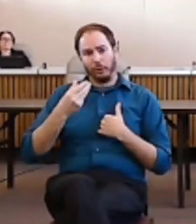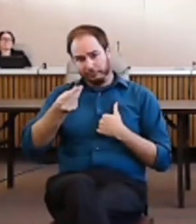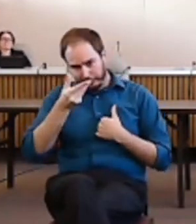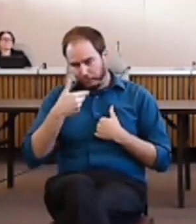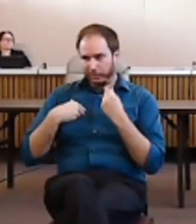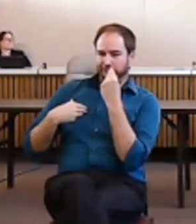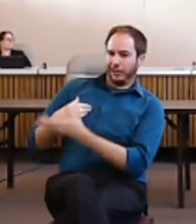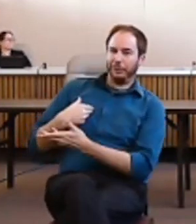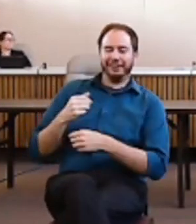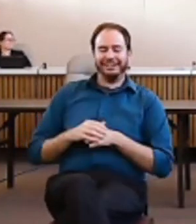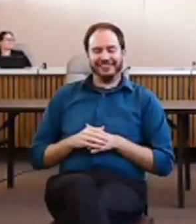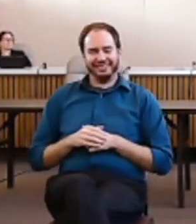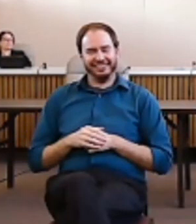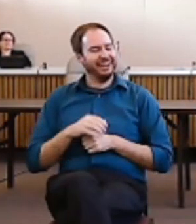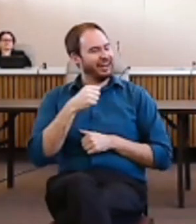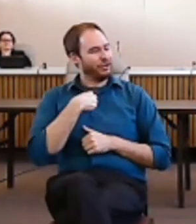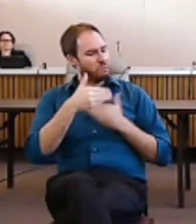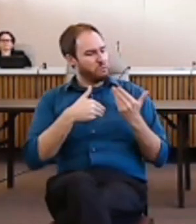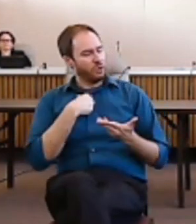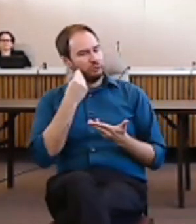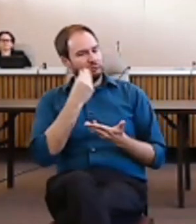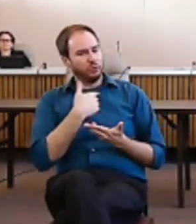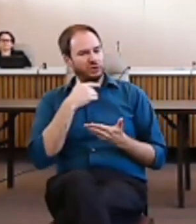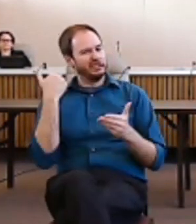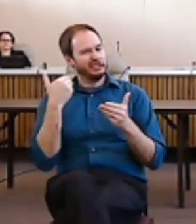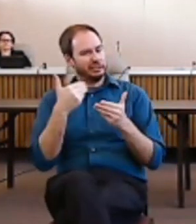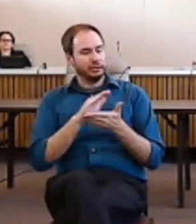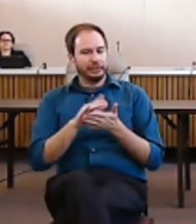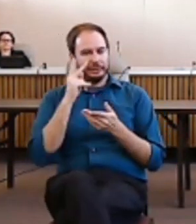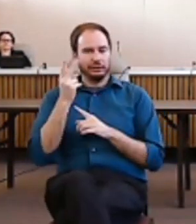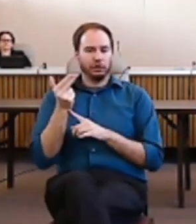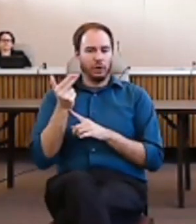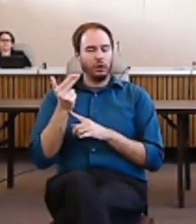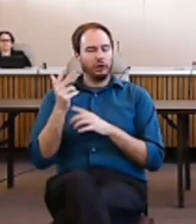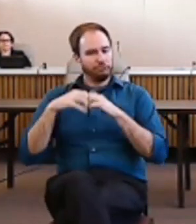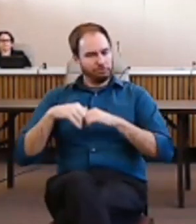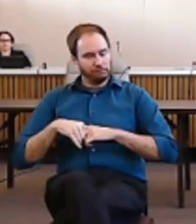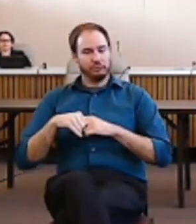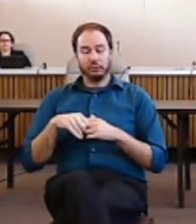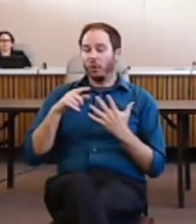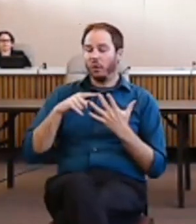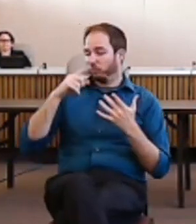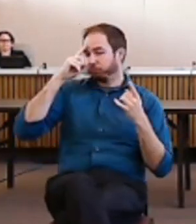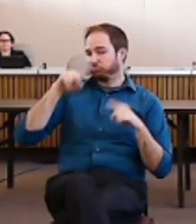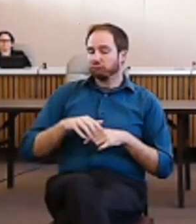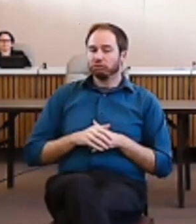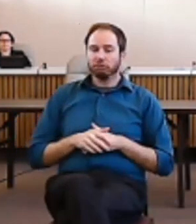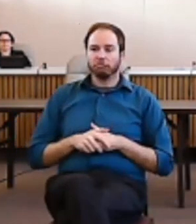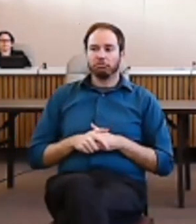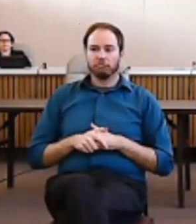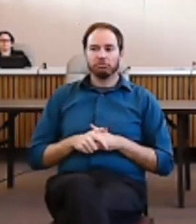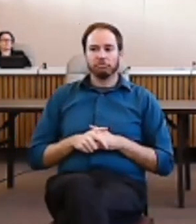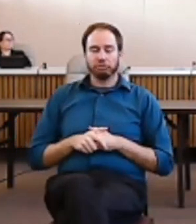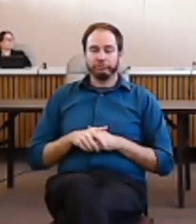longer process than we would like as well, but we're getting there. It's nice to see the hotel down and Yep, I would agree, that's right. Cleaned